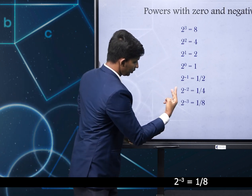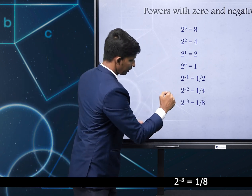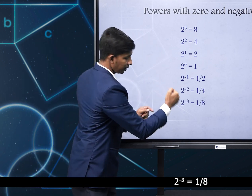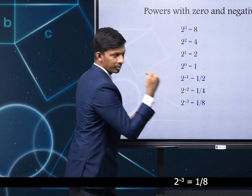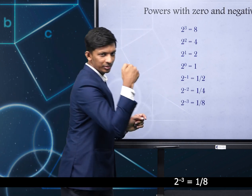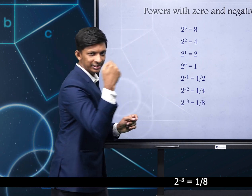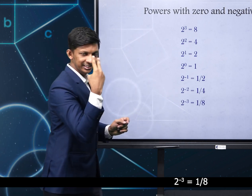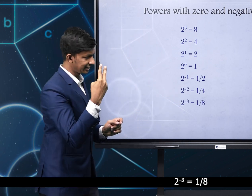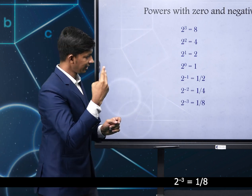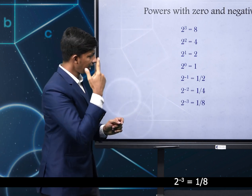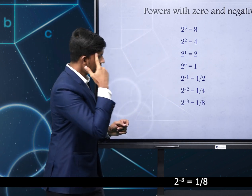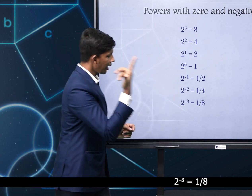3 is equal to 1 by 8.